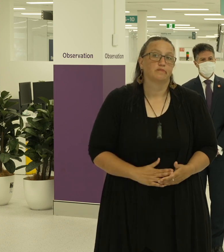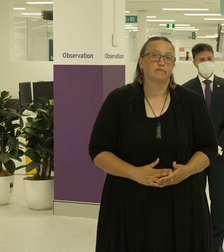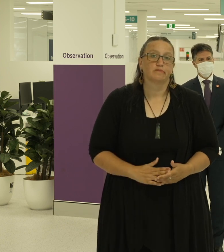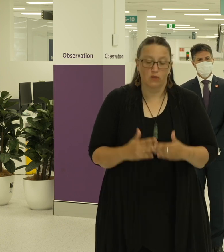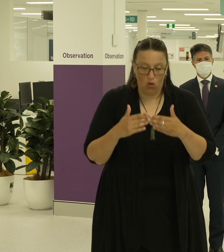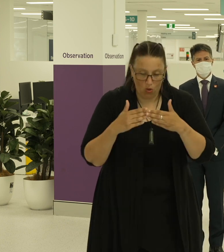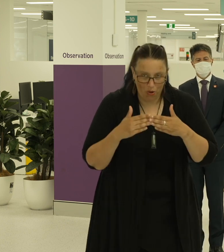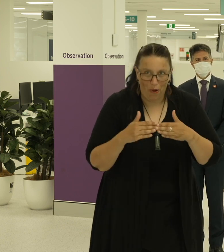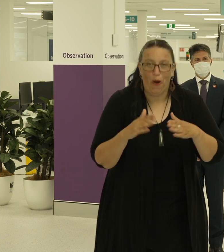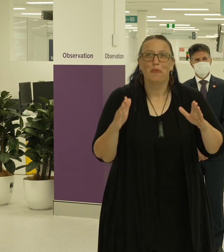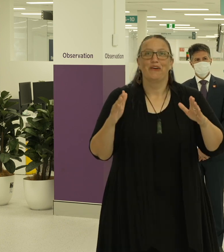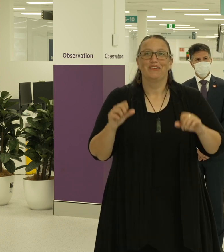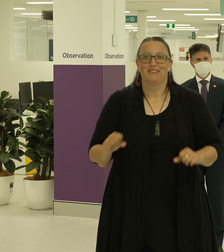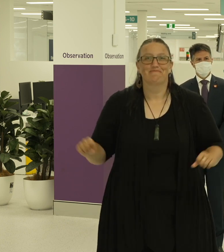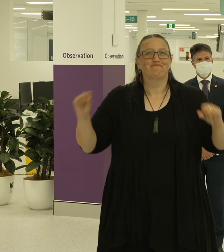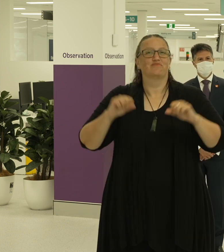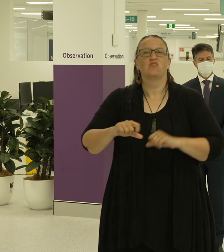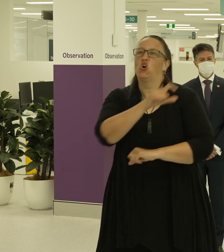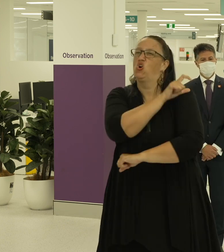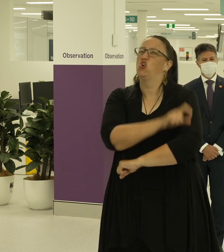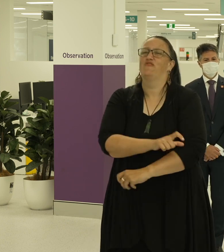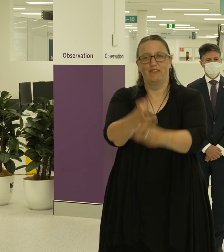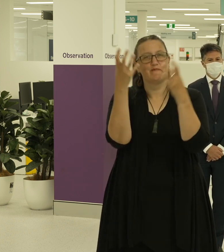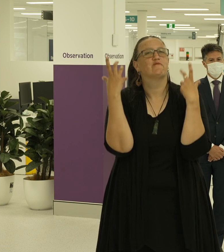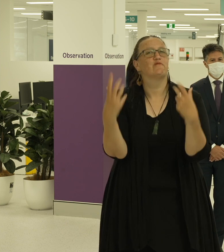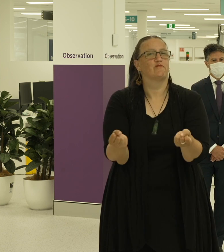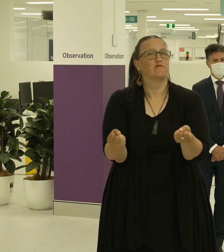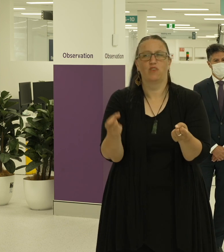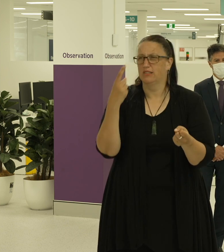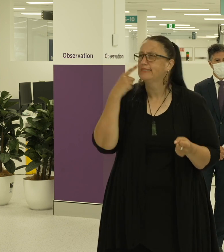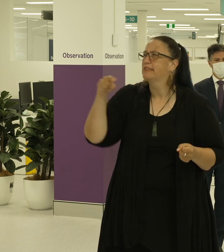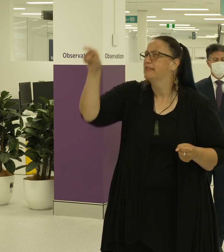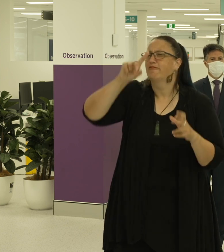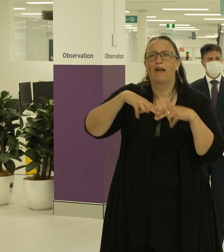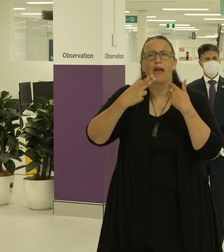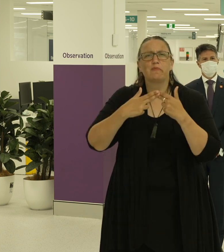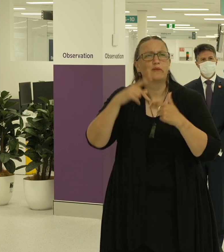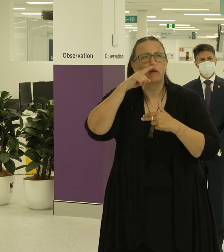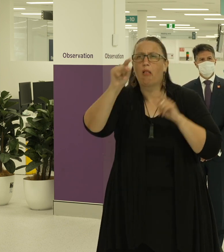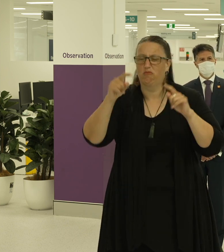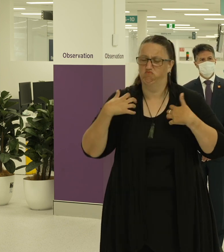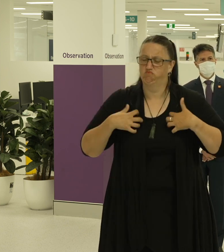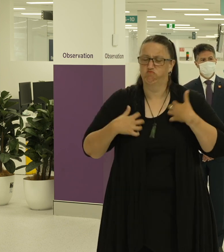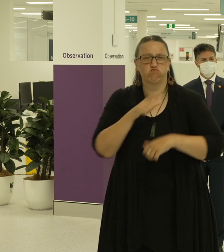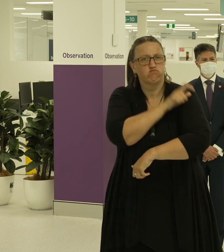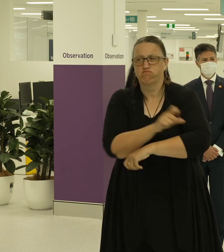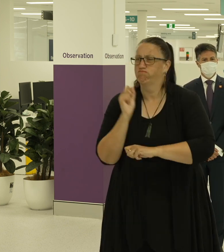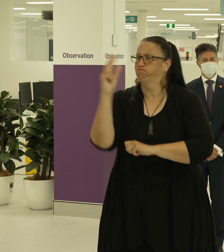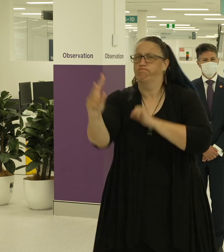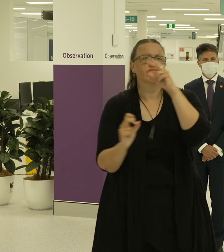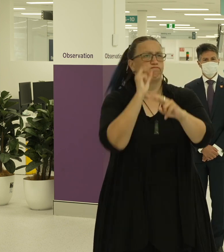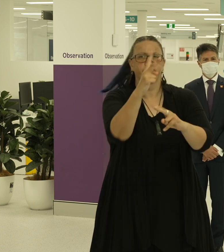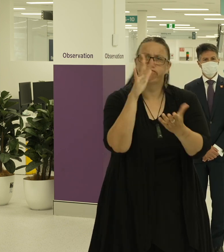these challenges, confidence has increased and businesses have been back. And that's what's going to happen again. And so my key message